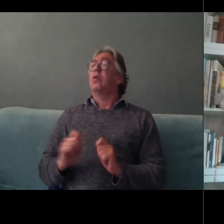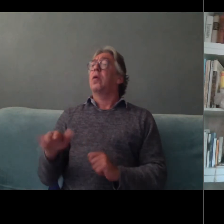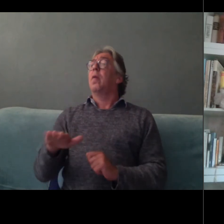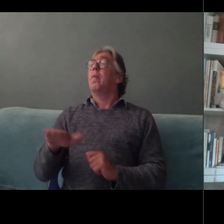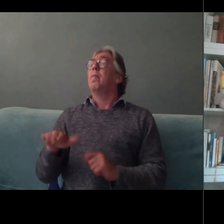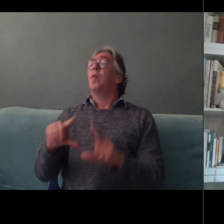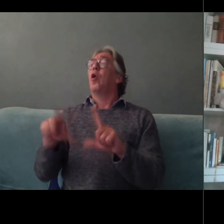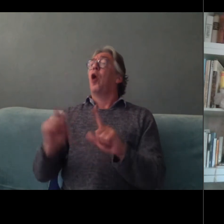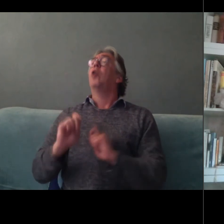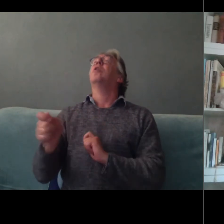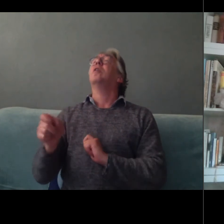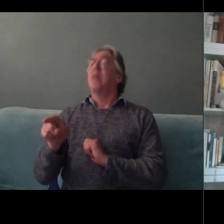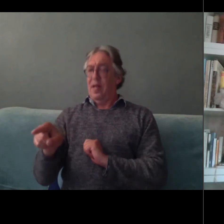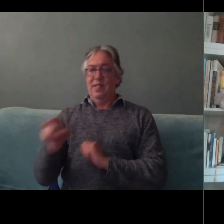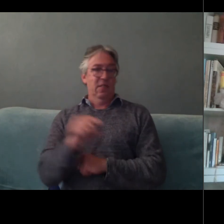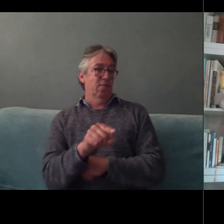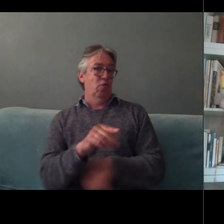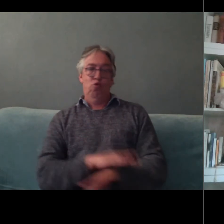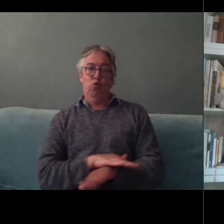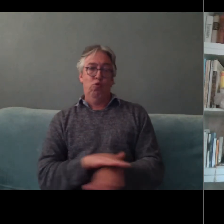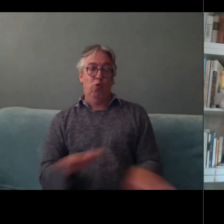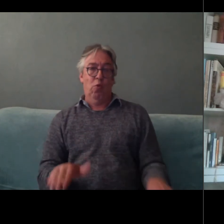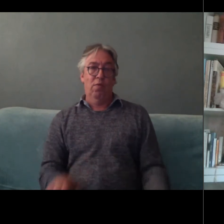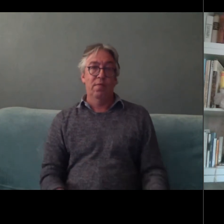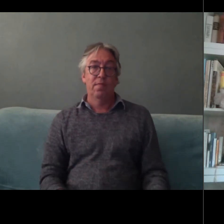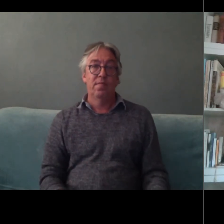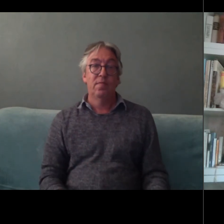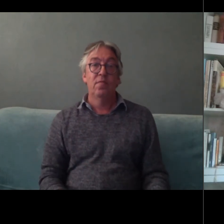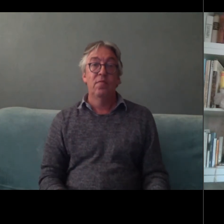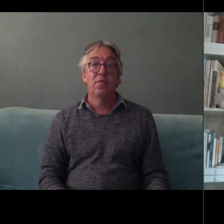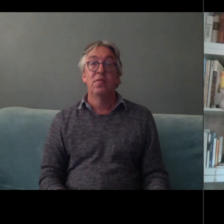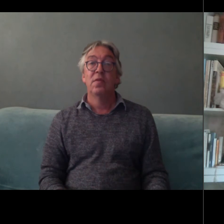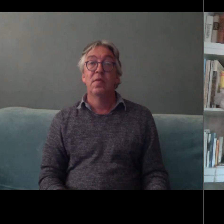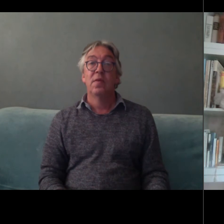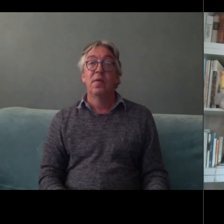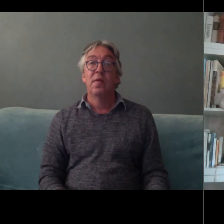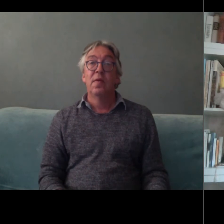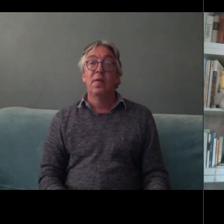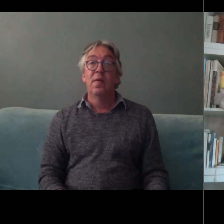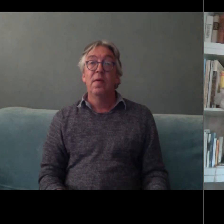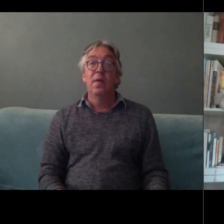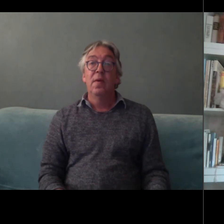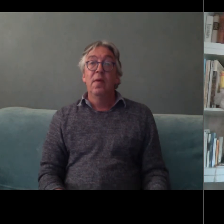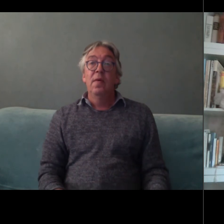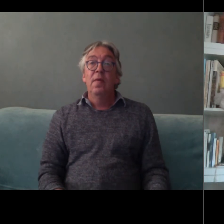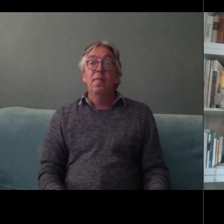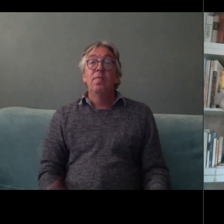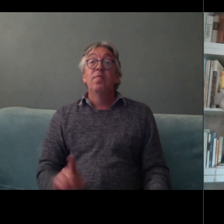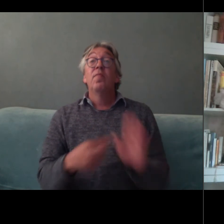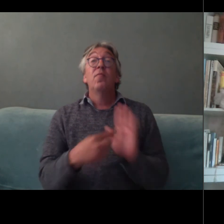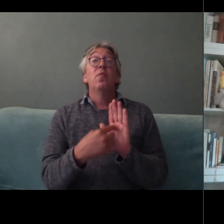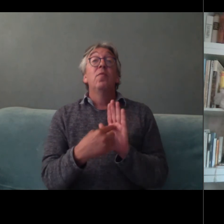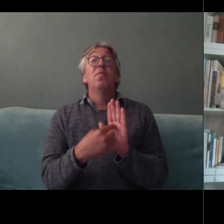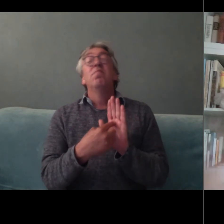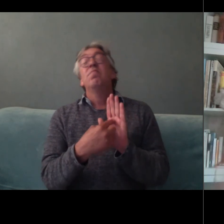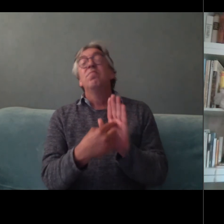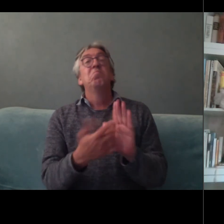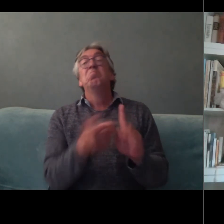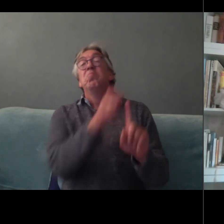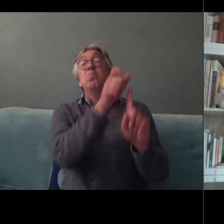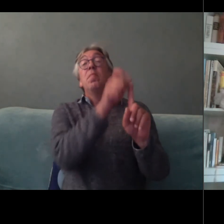people who are, for example, problem with heart, they cannot walk very well, they